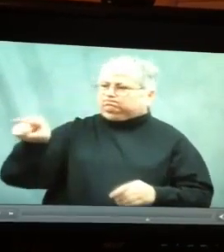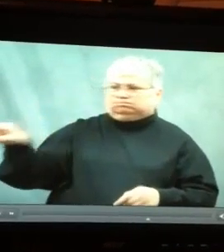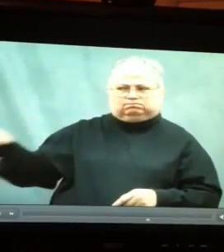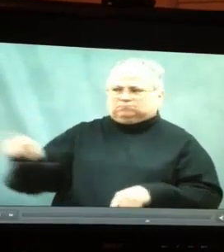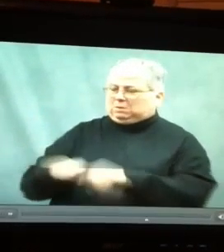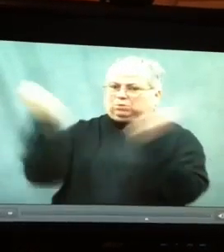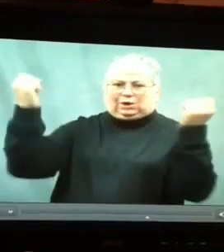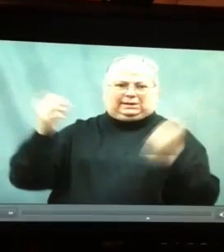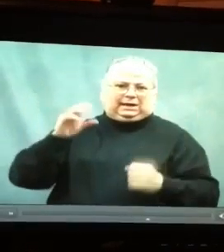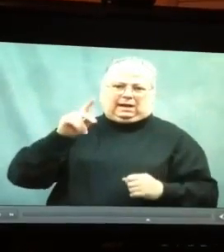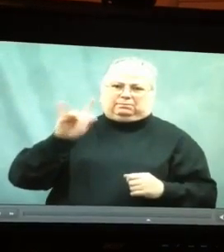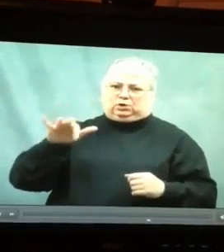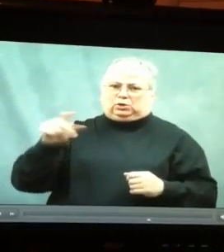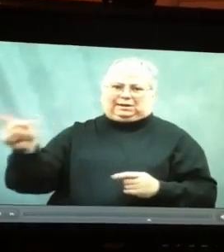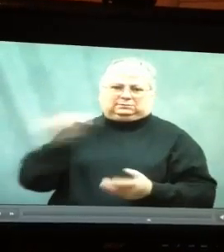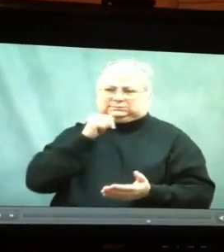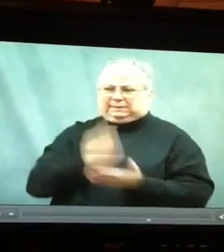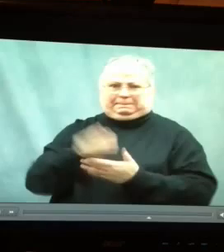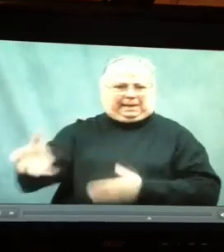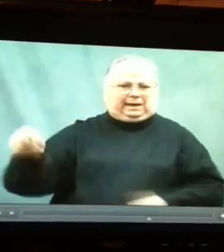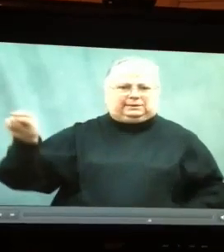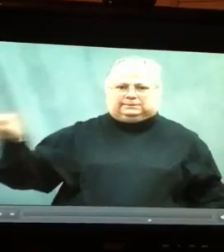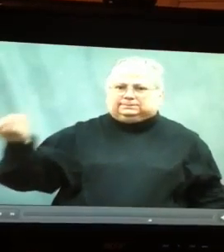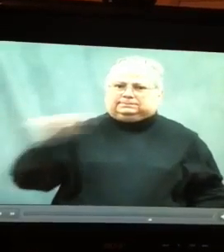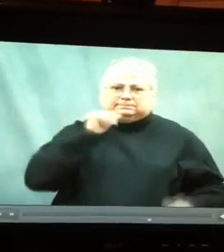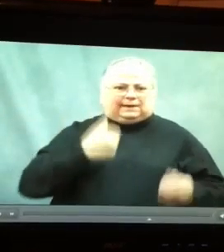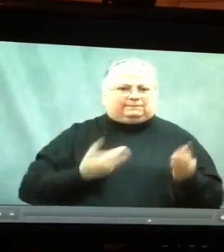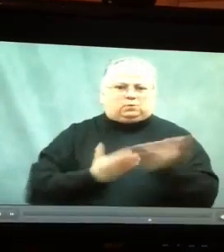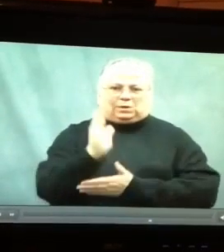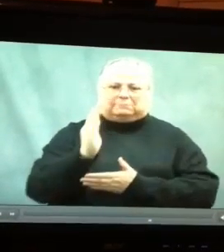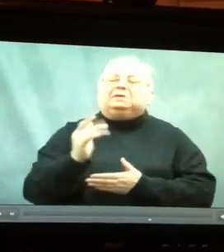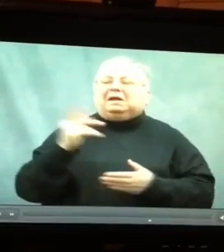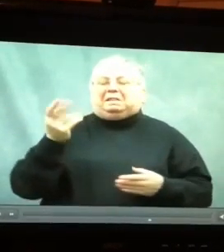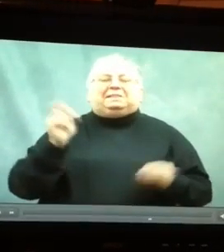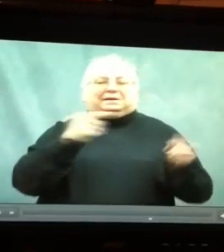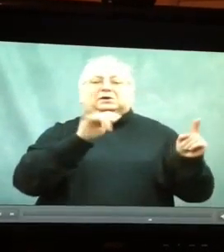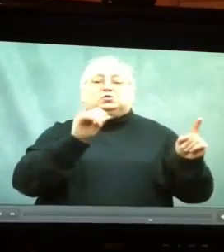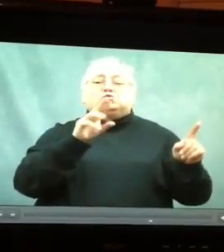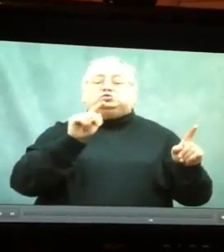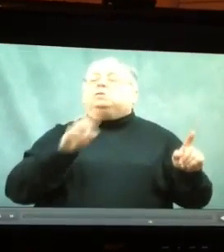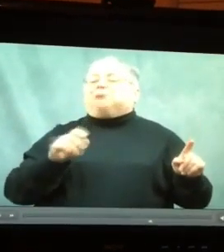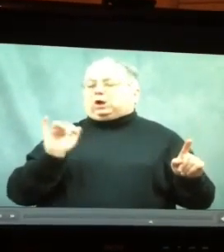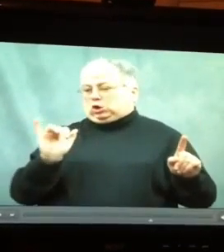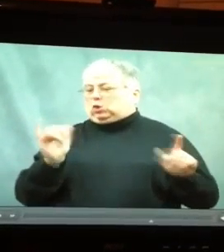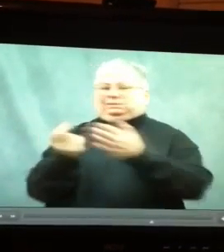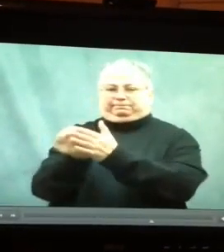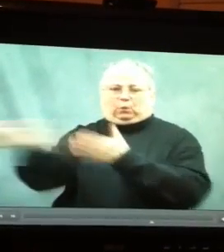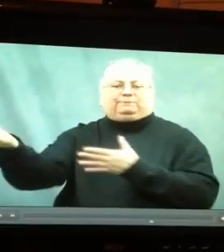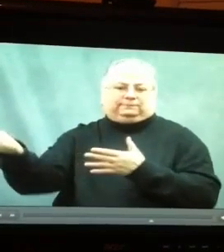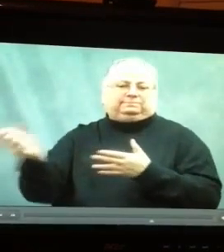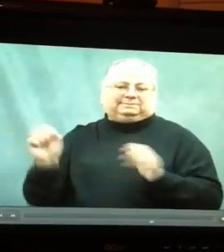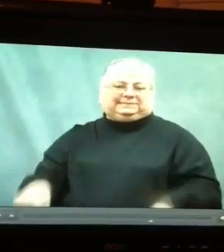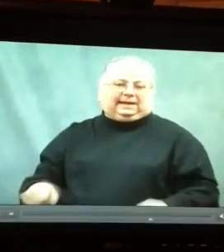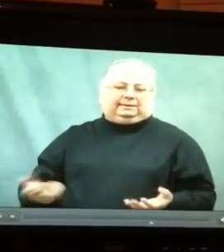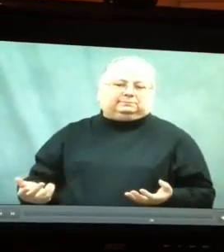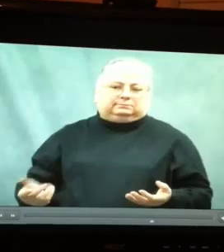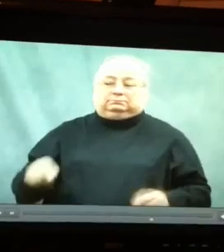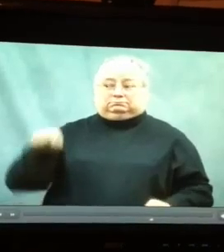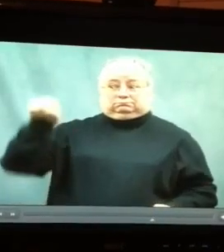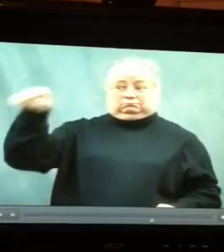somewhere, you know, I can't get mad and sue YouTube for that because that's my responsibility. I uploaded it and YouTube has nothing to do